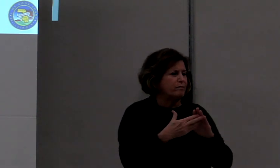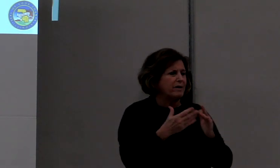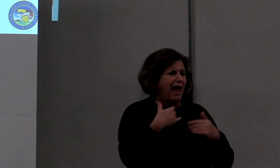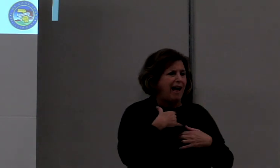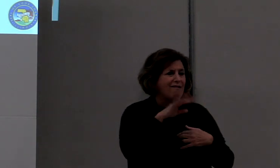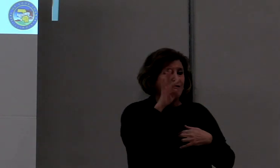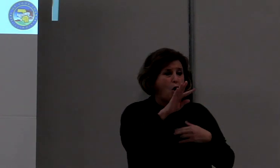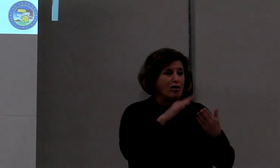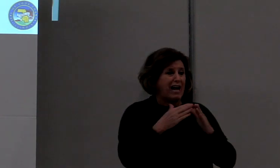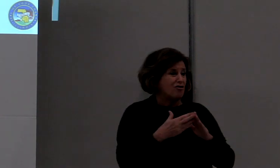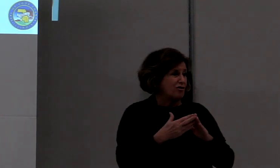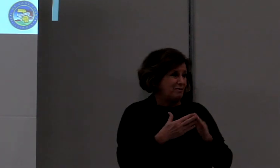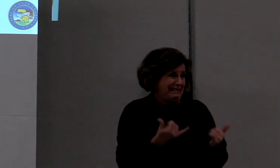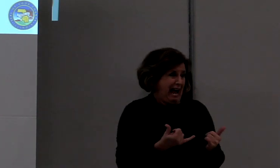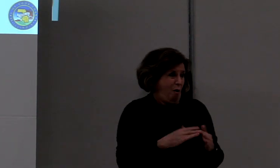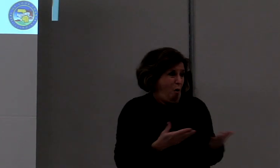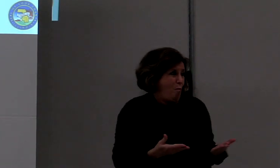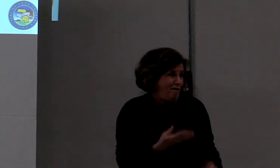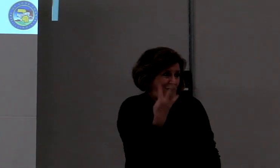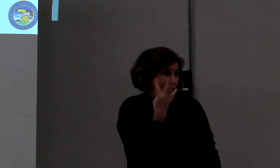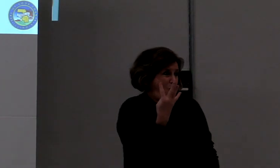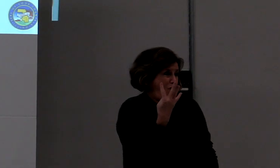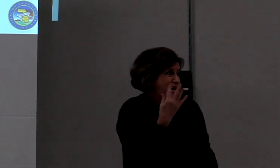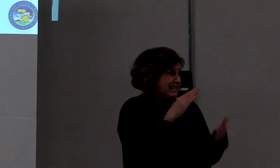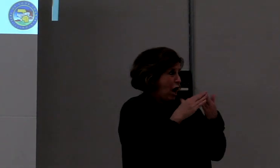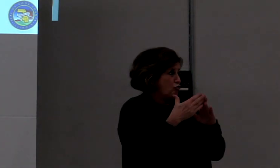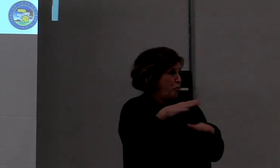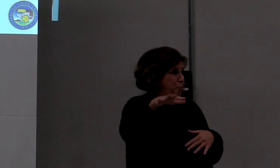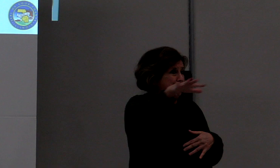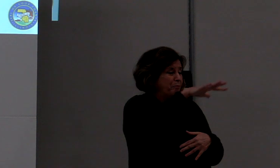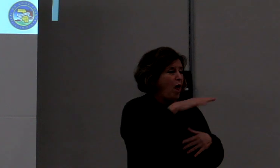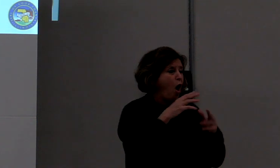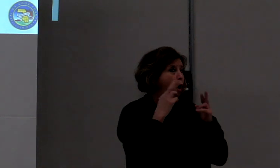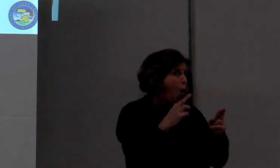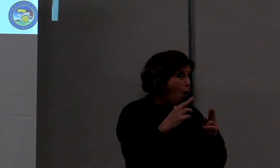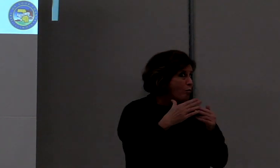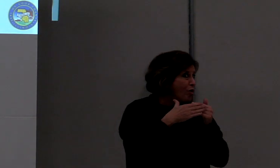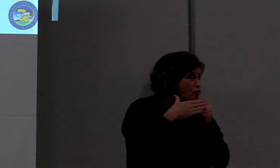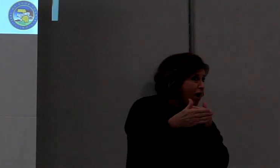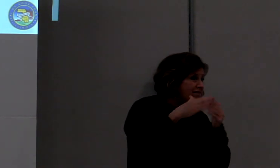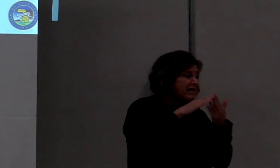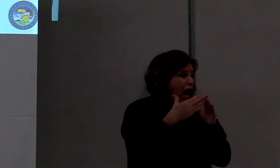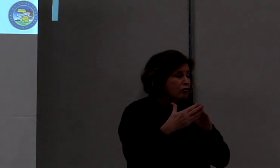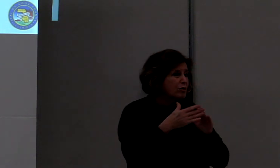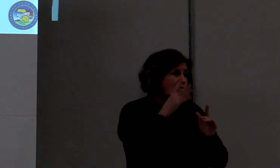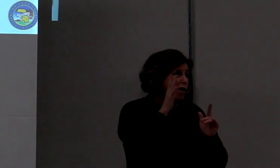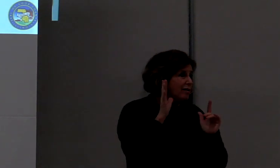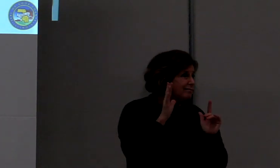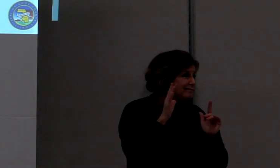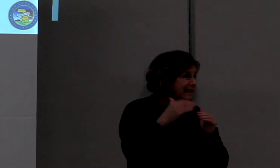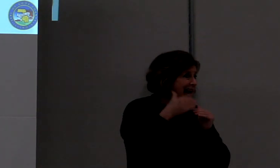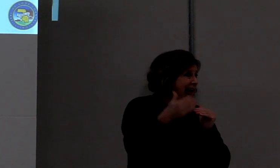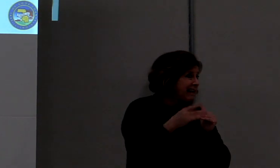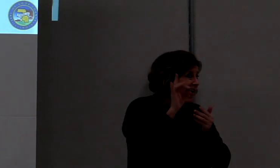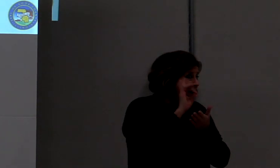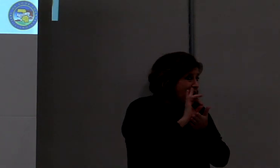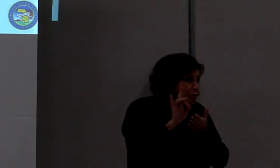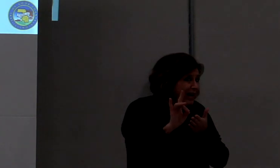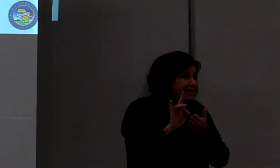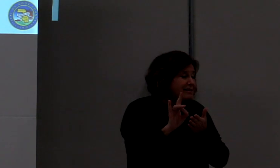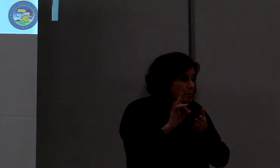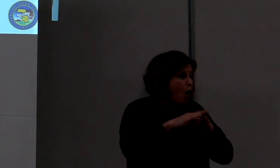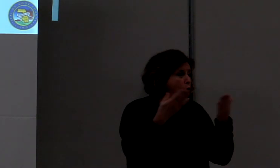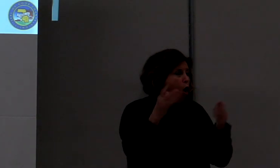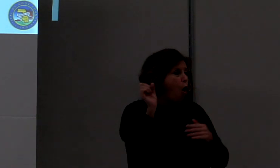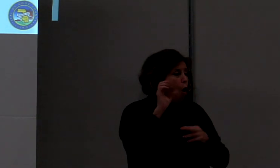4 townships open right now, and we hope to get the bulk of the next townships in the next 8 weeks probably. So